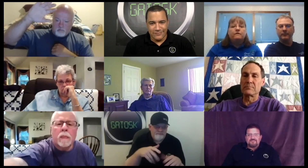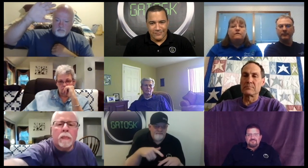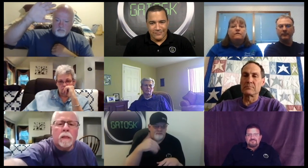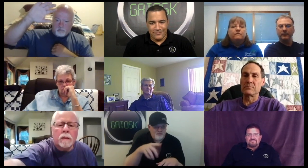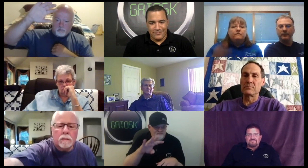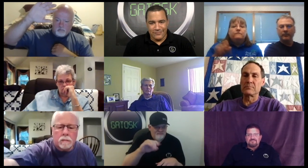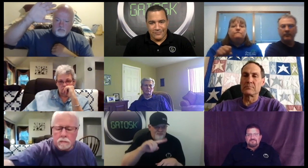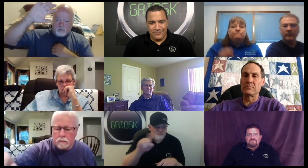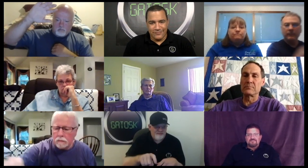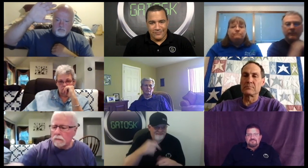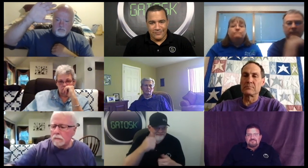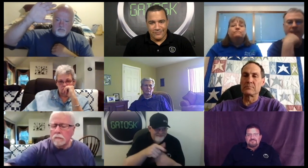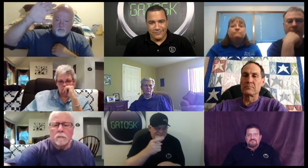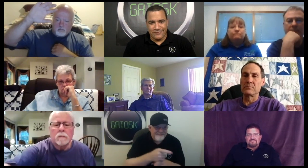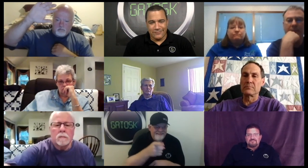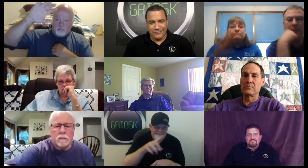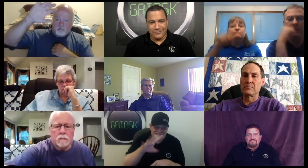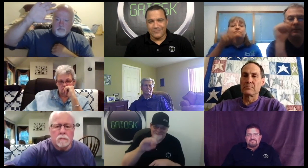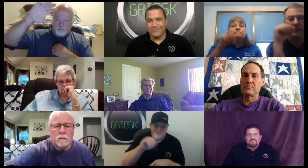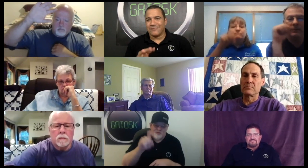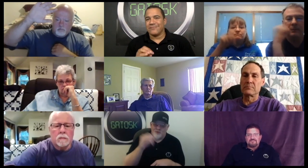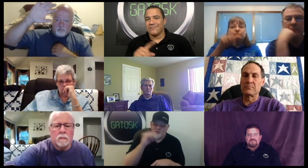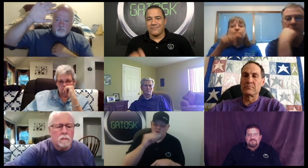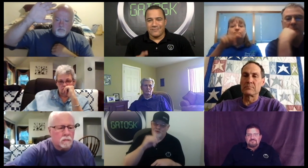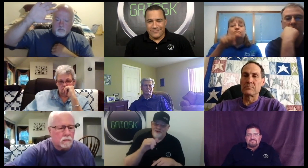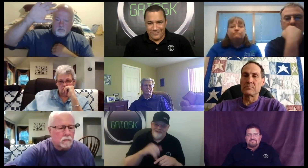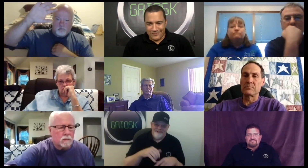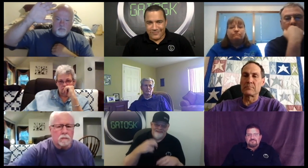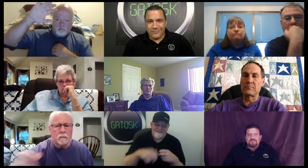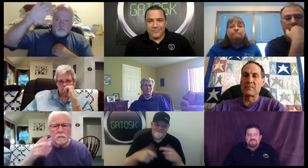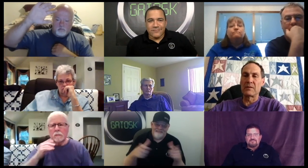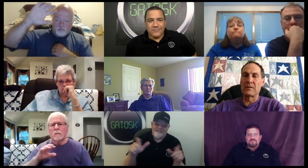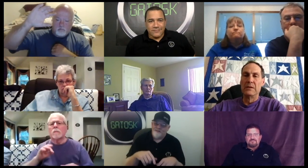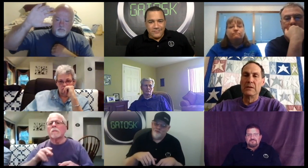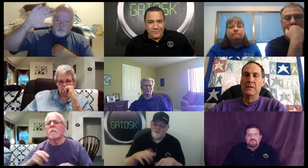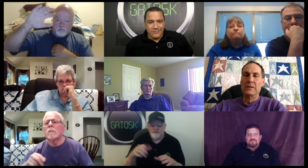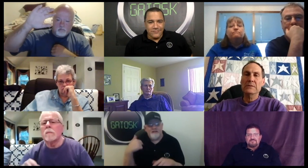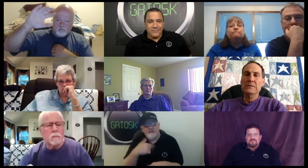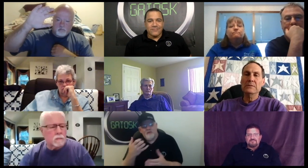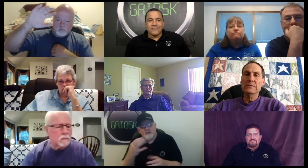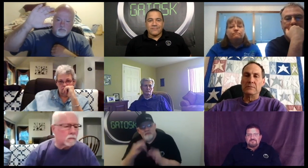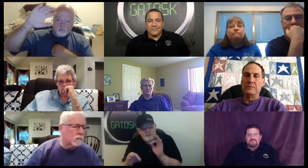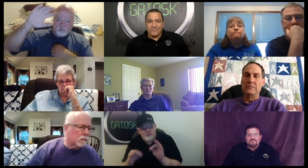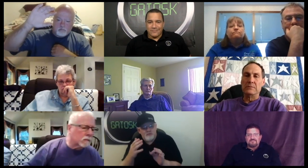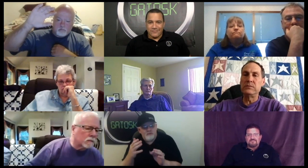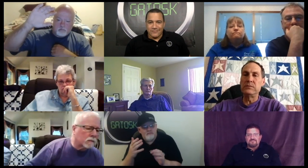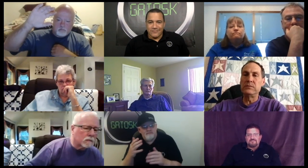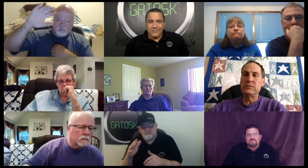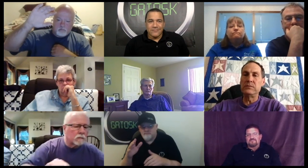That's a big company. Remember, it was like a 40-question test. It was pretty serious. It was a tough test. So we would want to make it a little bit